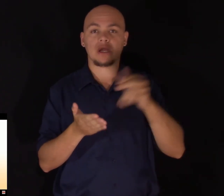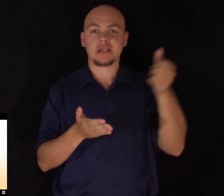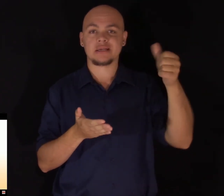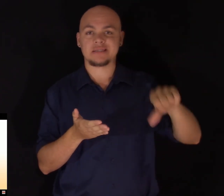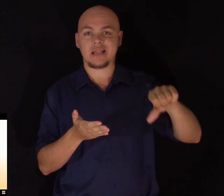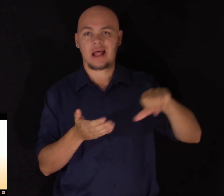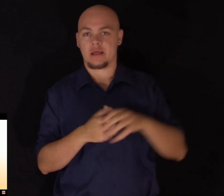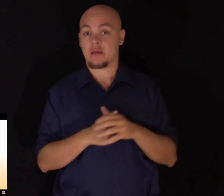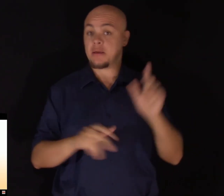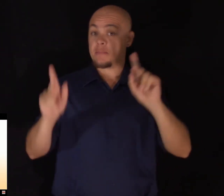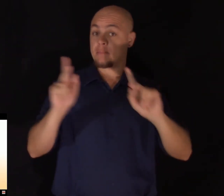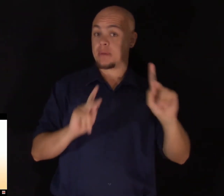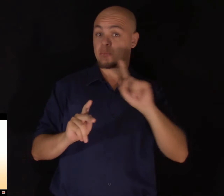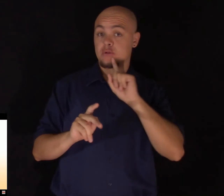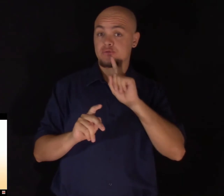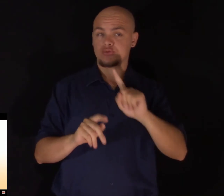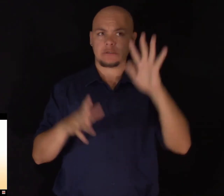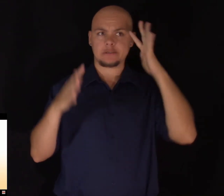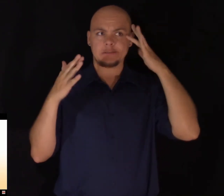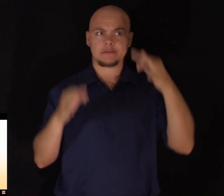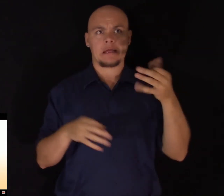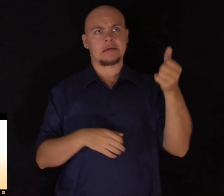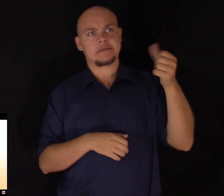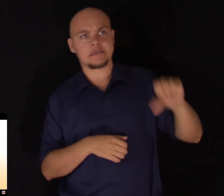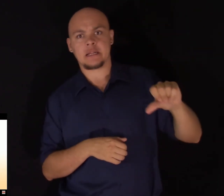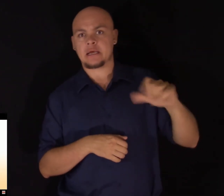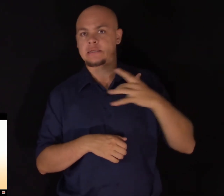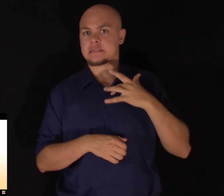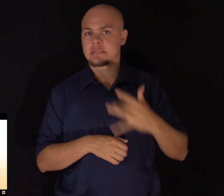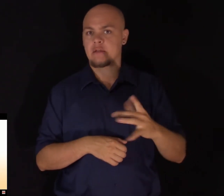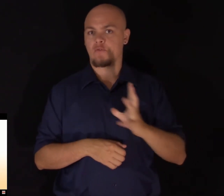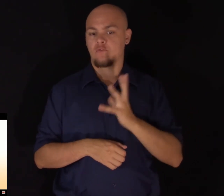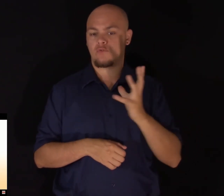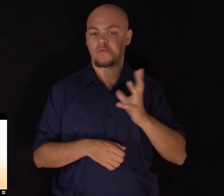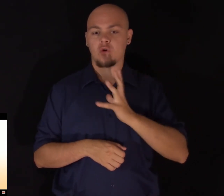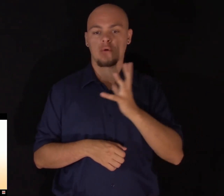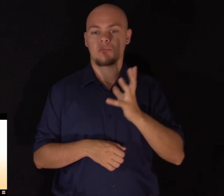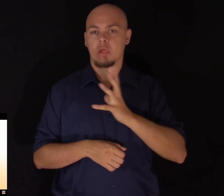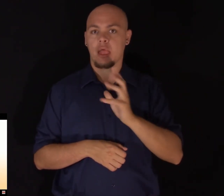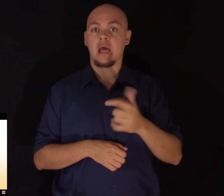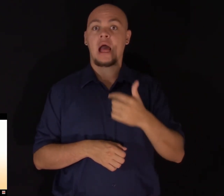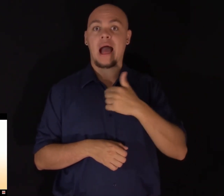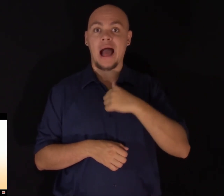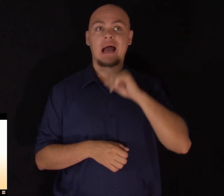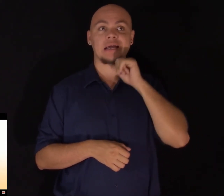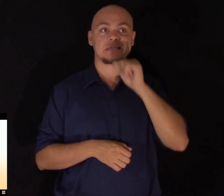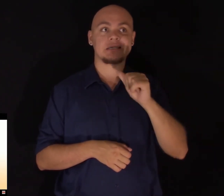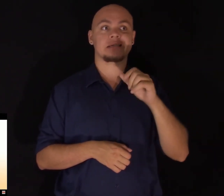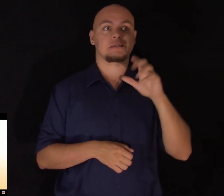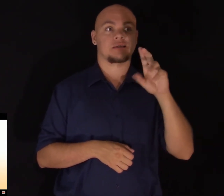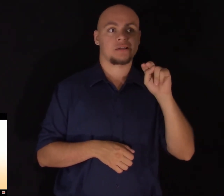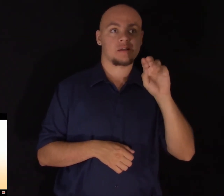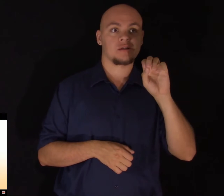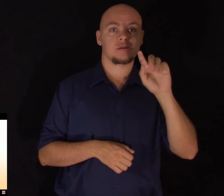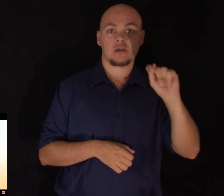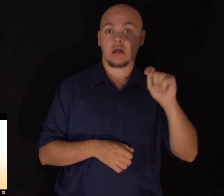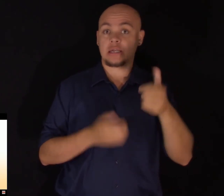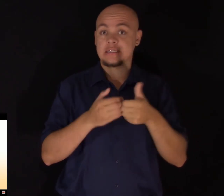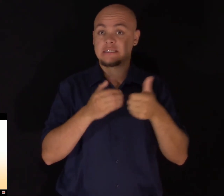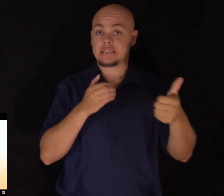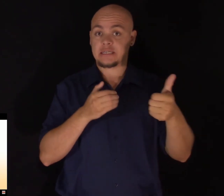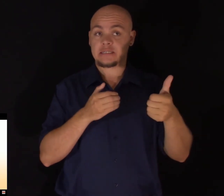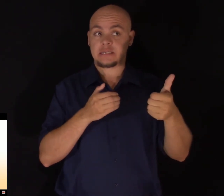that people who are overdetermined in their denial will resort to formal rather than informal language. We also heard distancing language, that